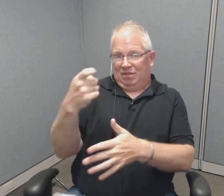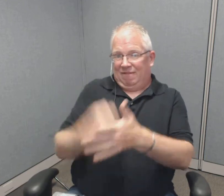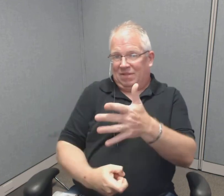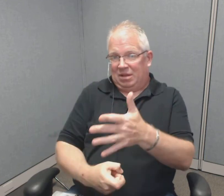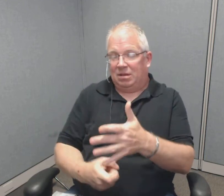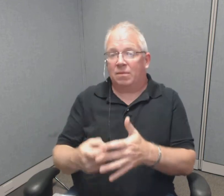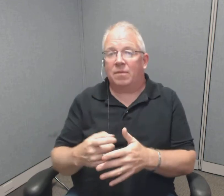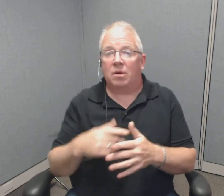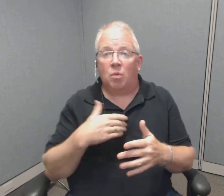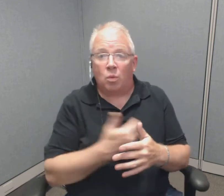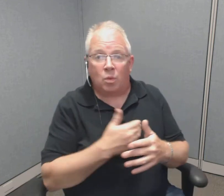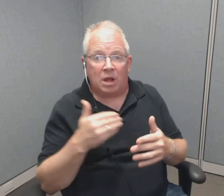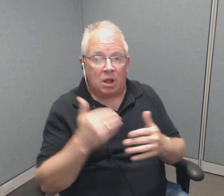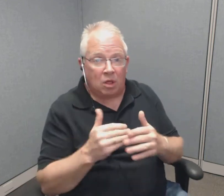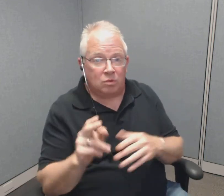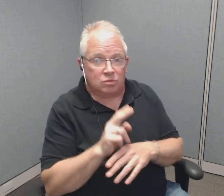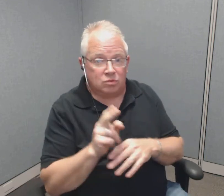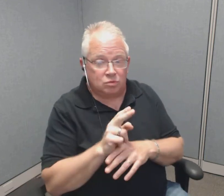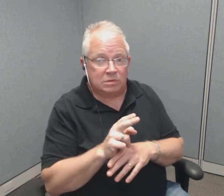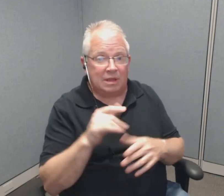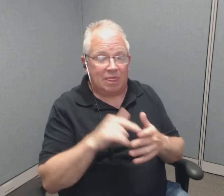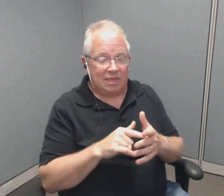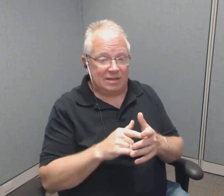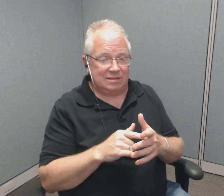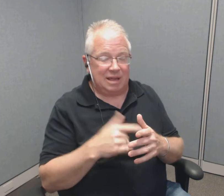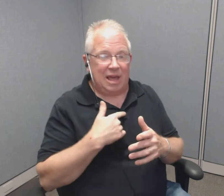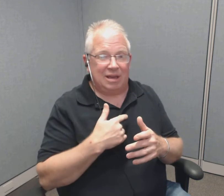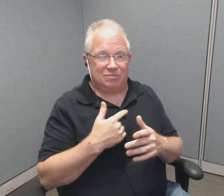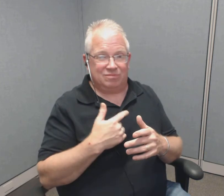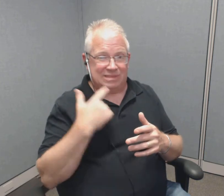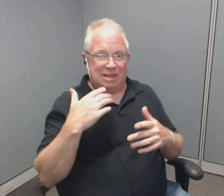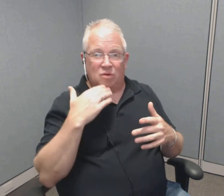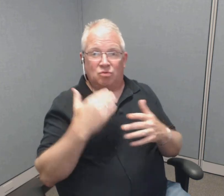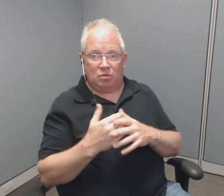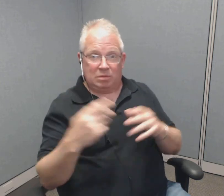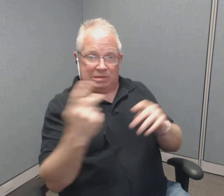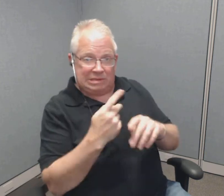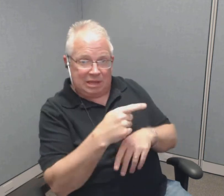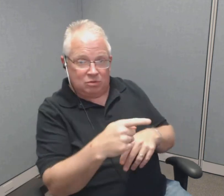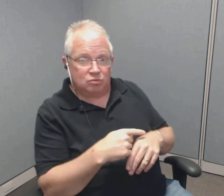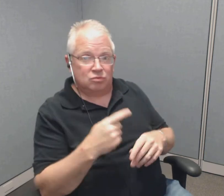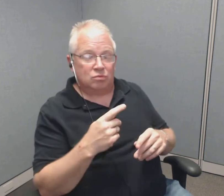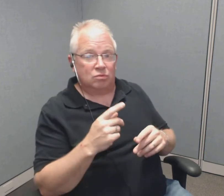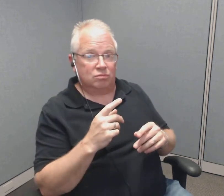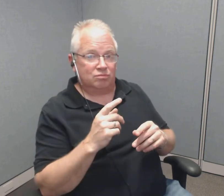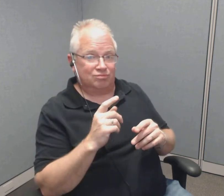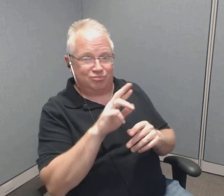close to using this to say, I'm going to diagnose you and prescribe 4 or 5 apps instead of 4 or